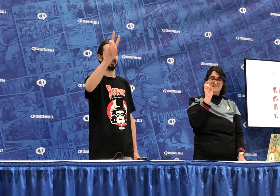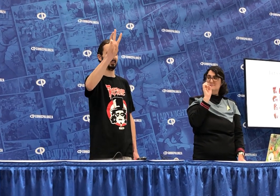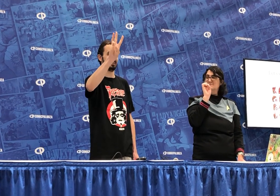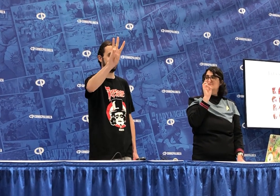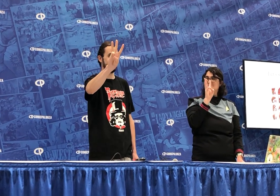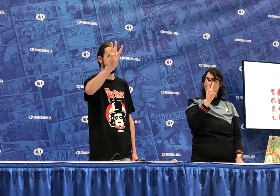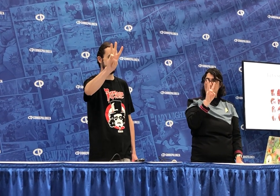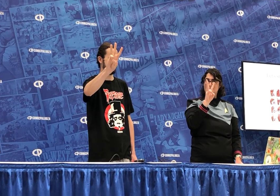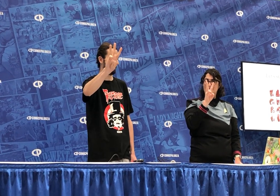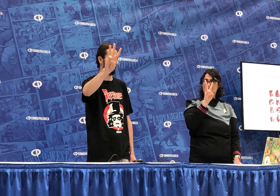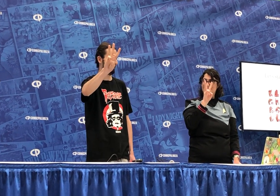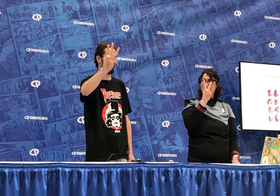W,